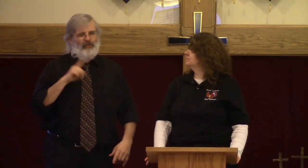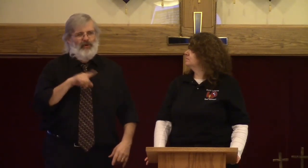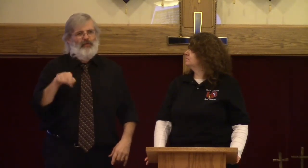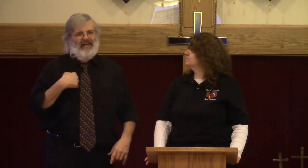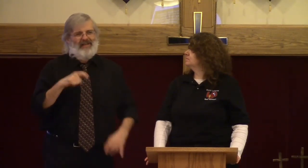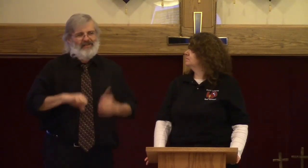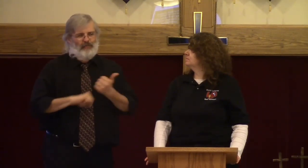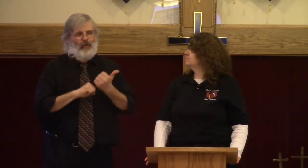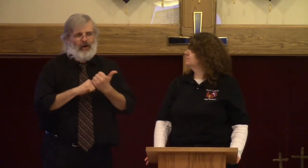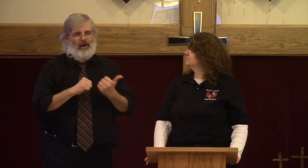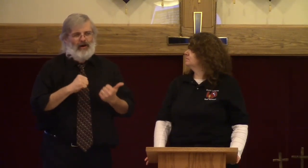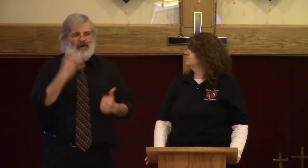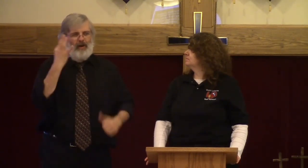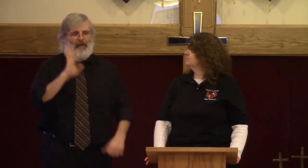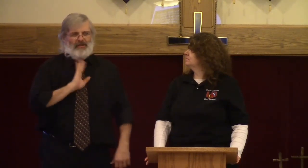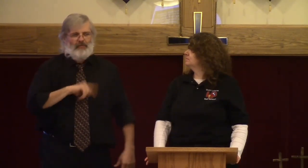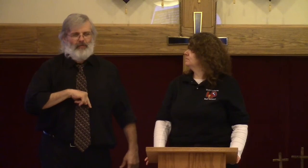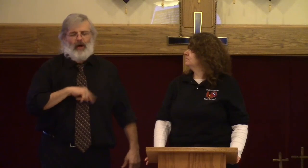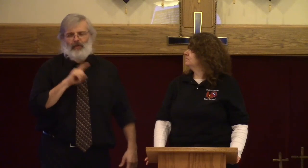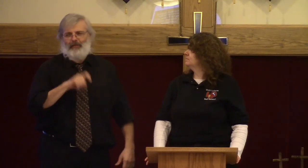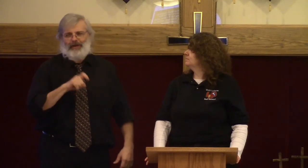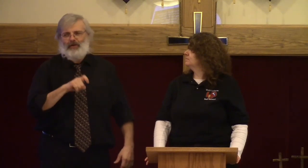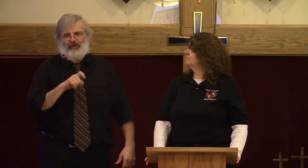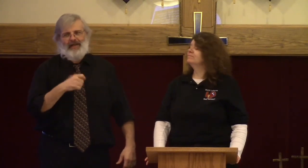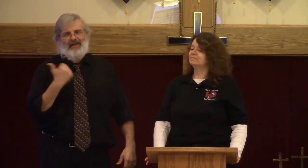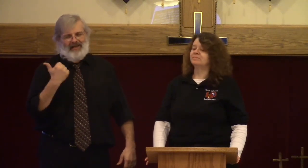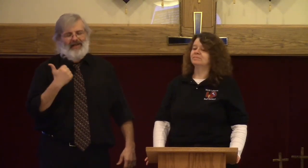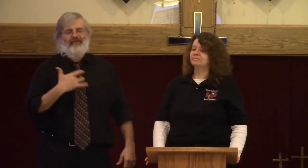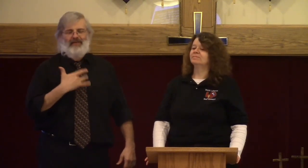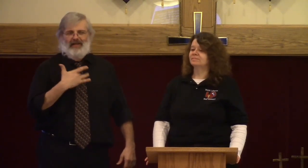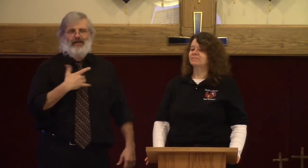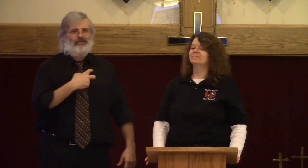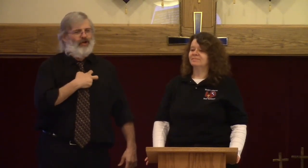we need to support Pastor Bud Palmer. We do. He feels